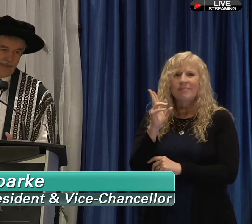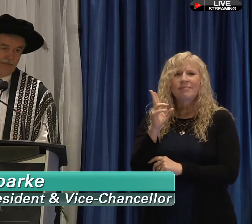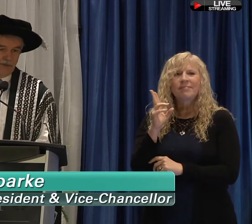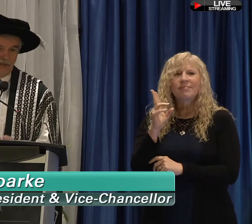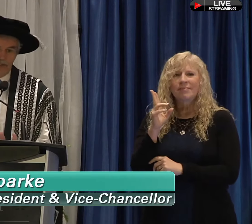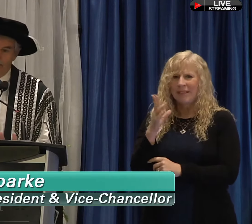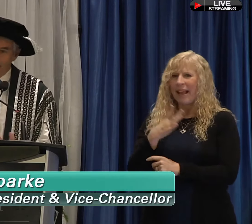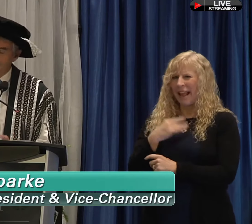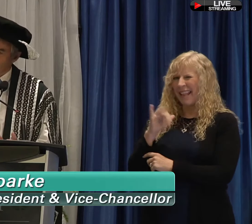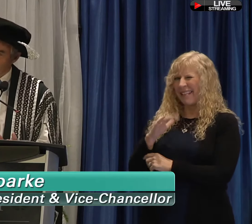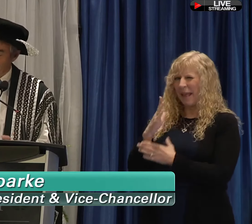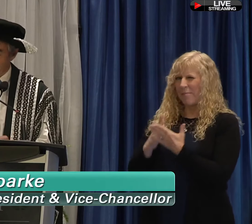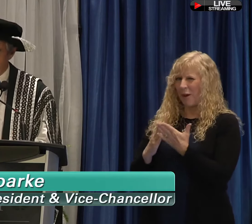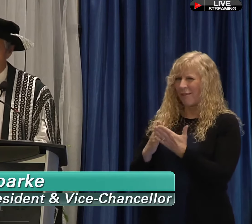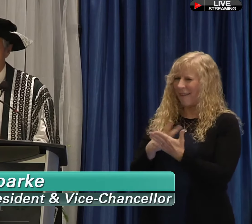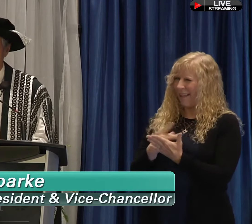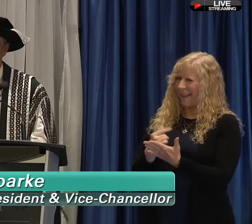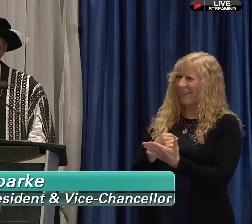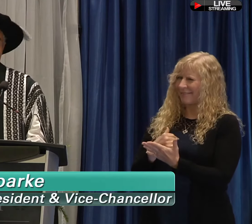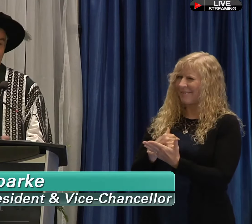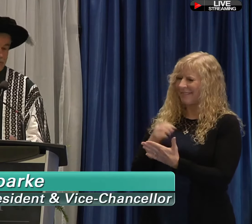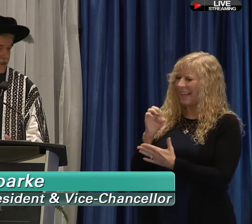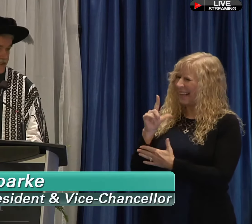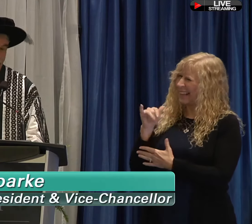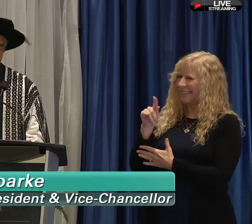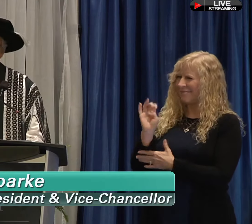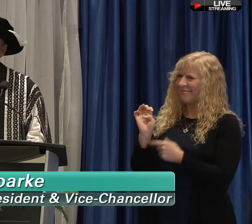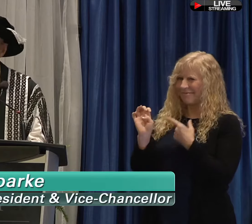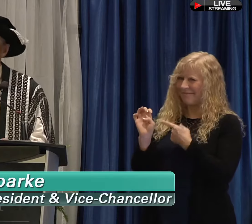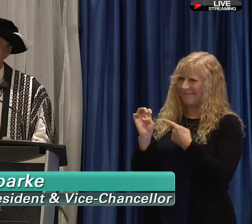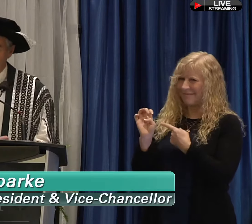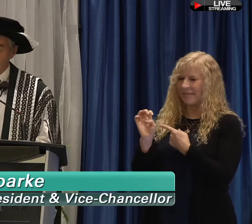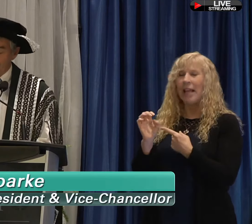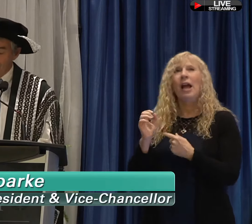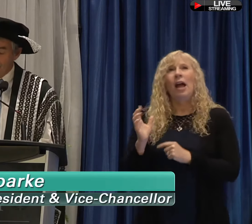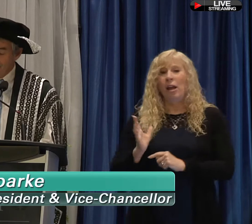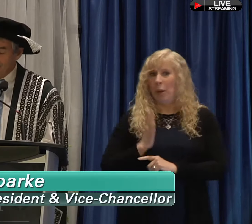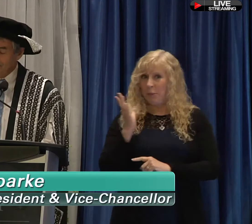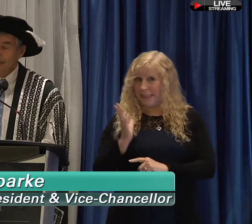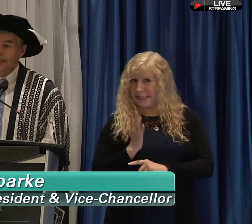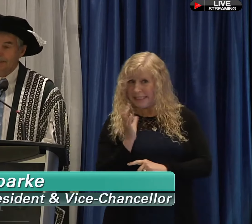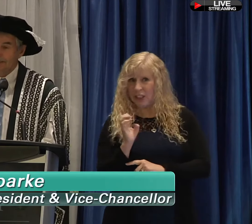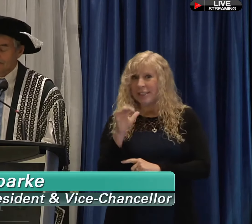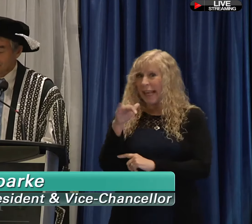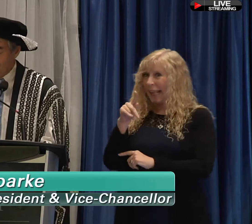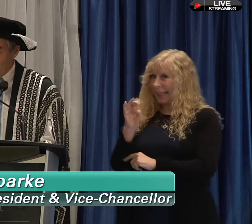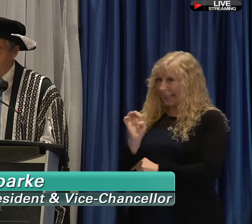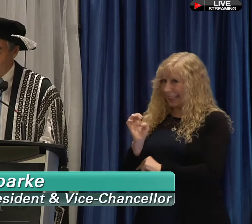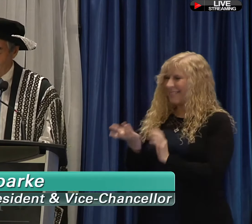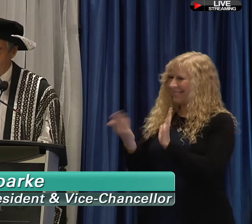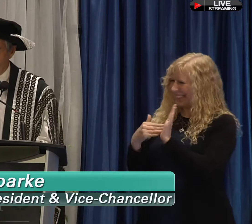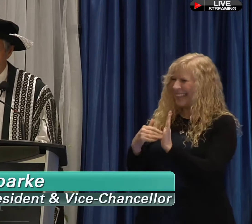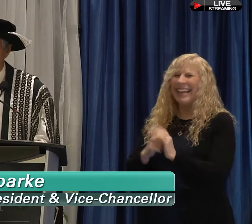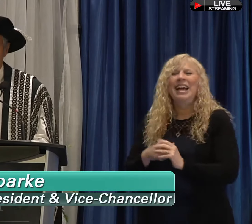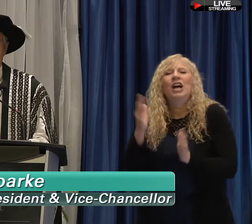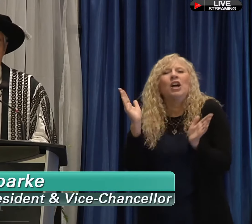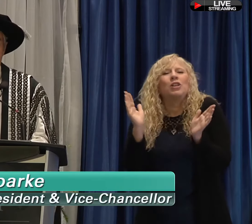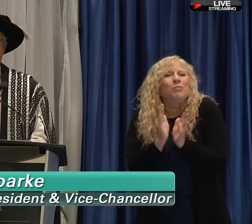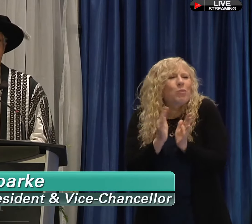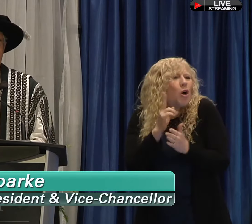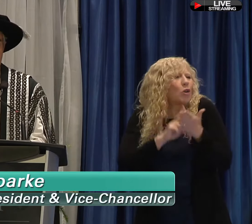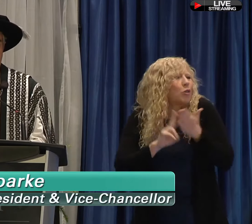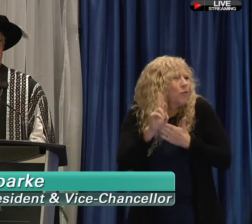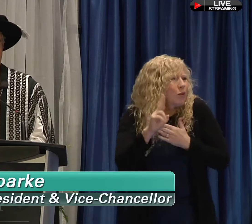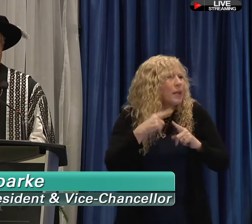I like that part, you know, I'm the president. I'd say that again. A prestigious and elite small university,